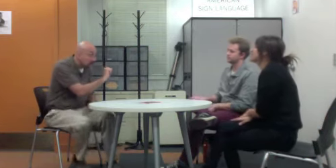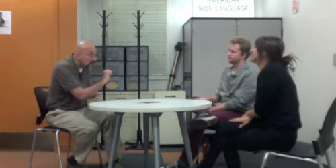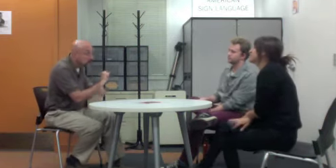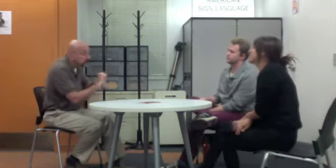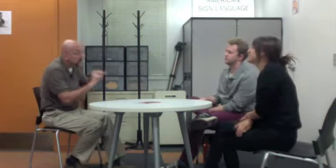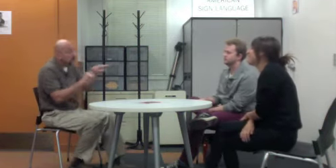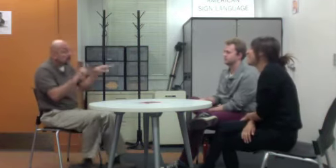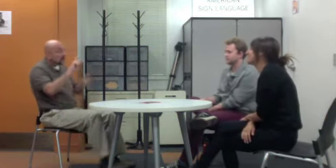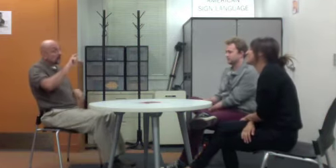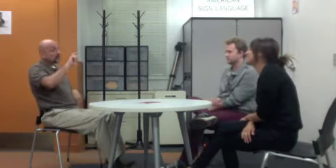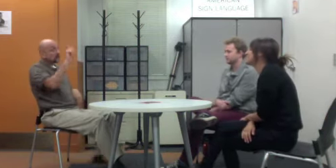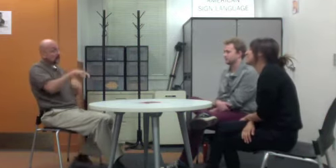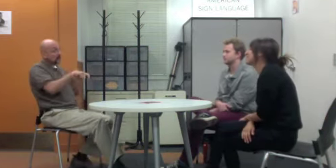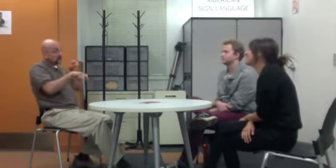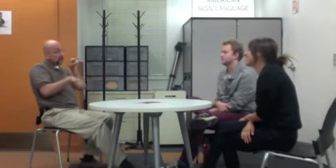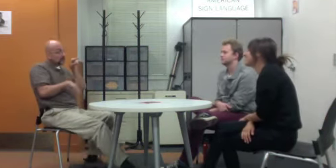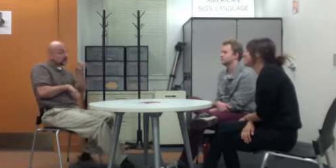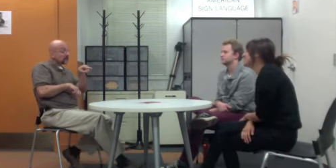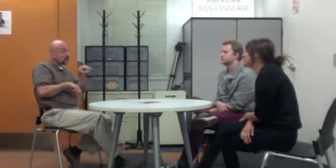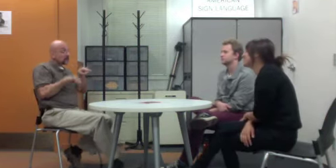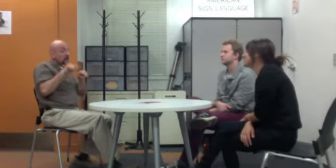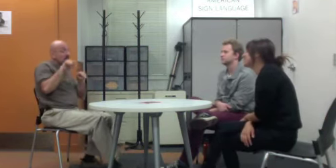In fact, in Texas,